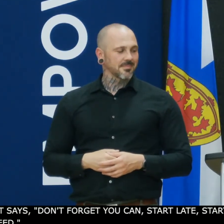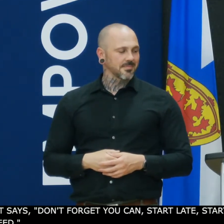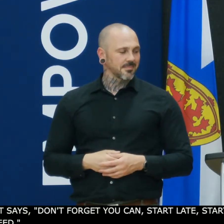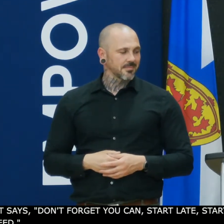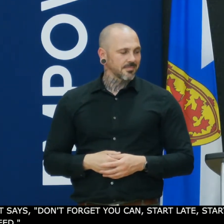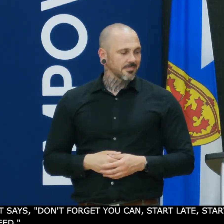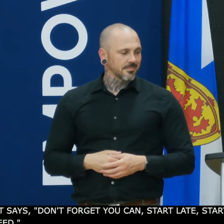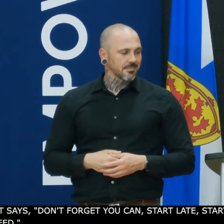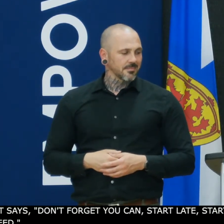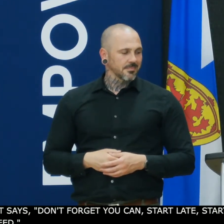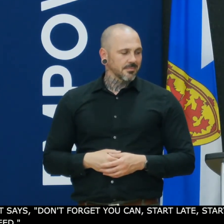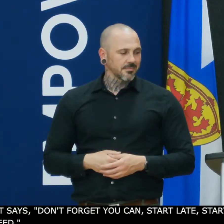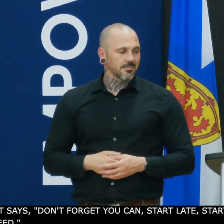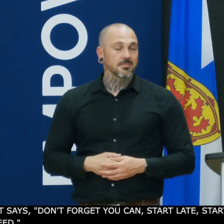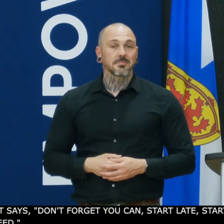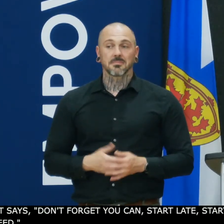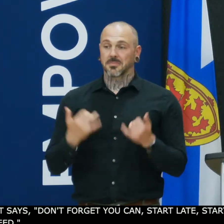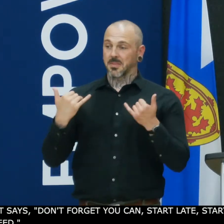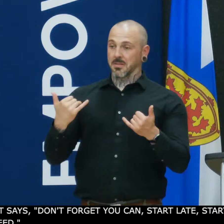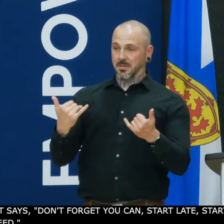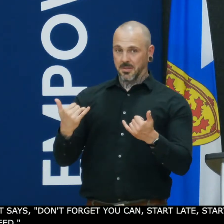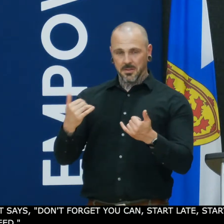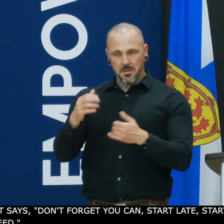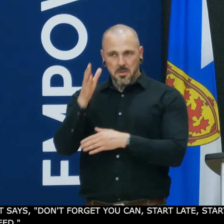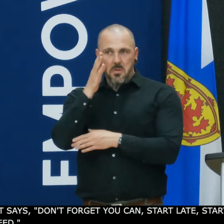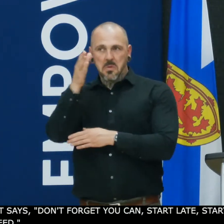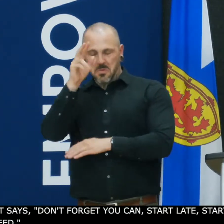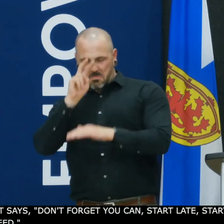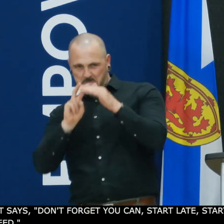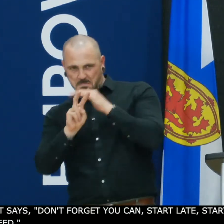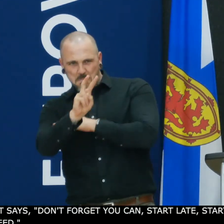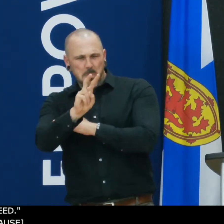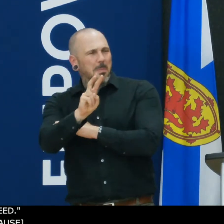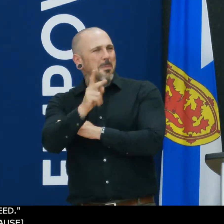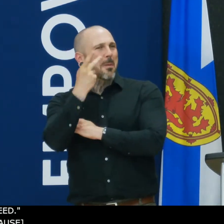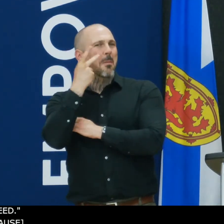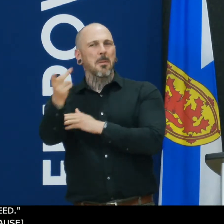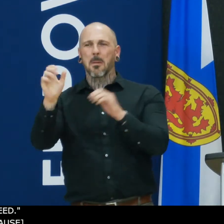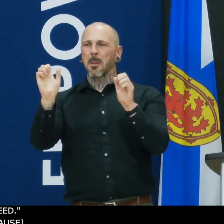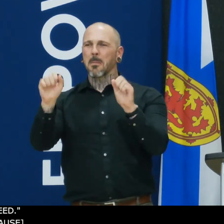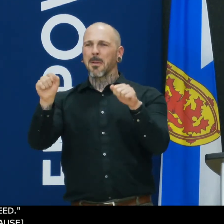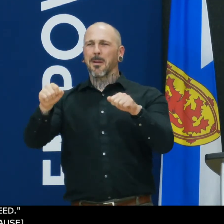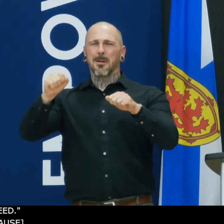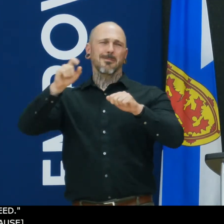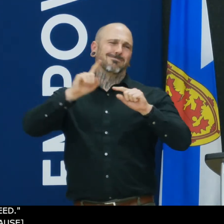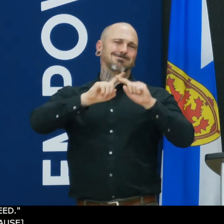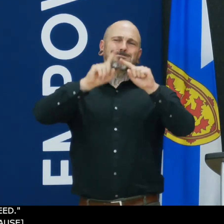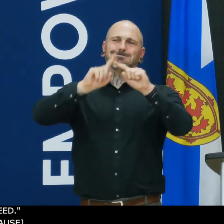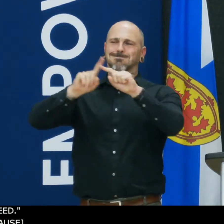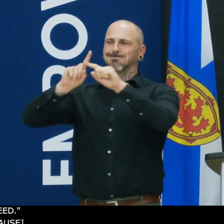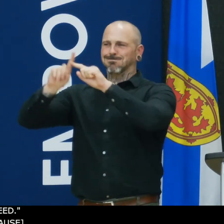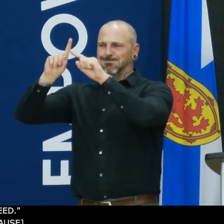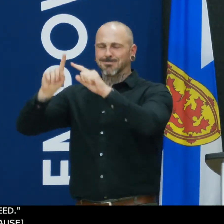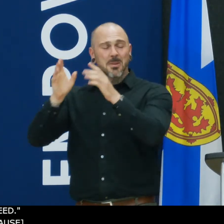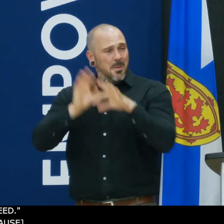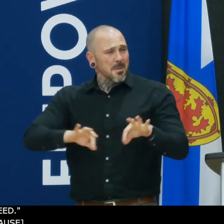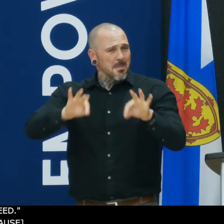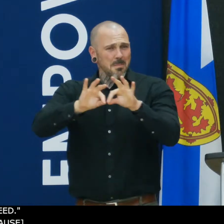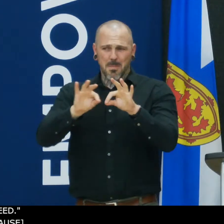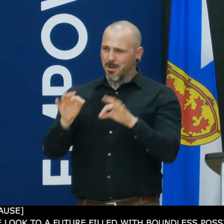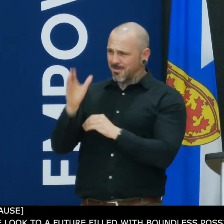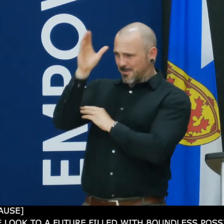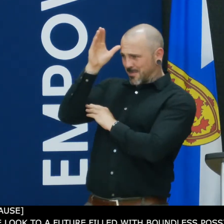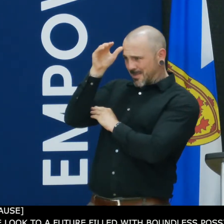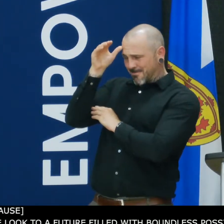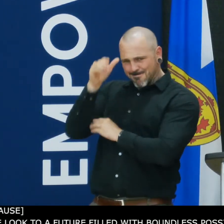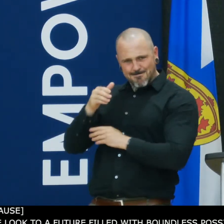As we look to a future filled with boundless possibilities, it's important that we carry this spirit of resilience